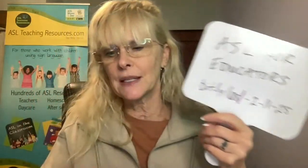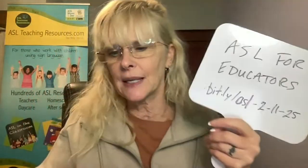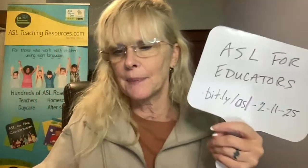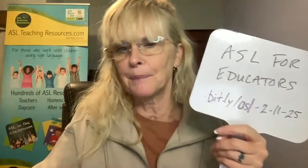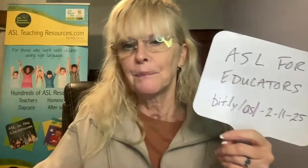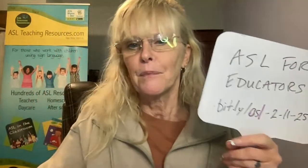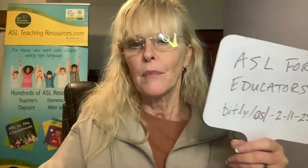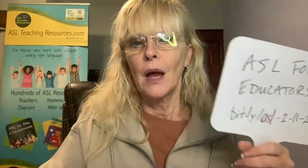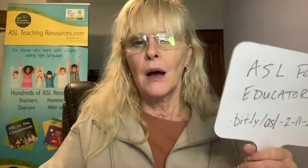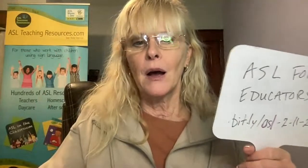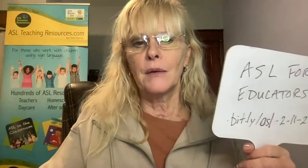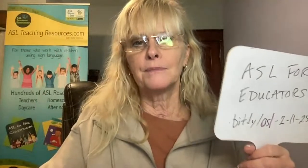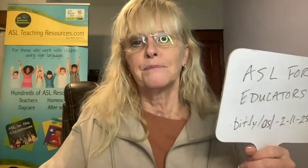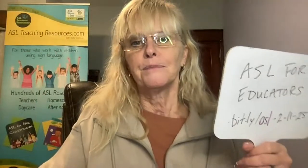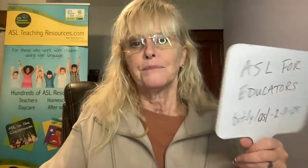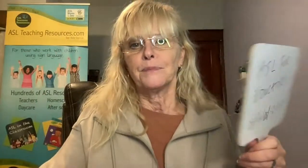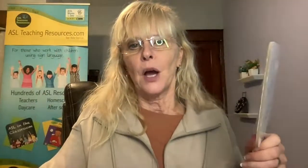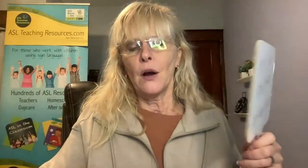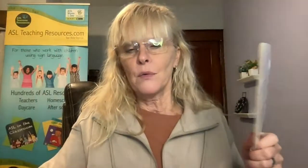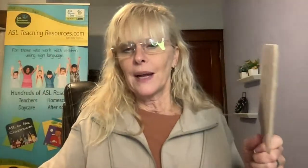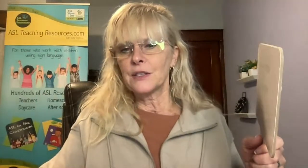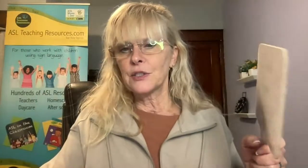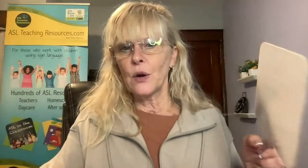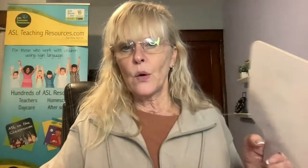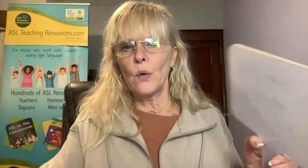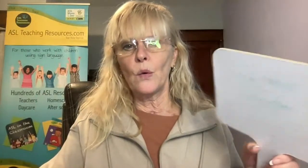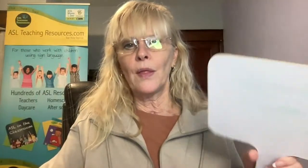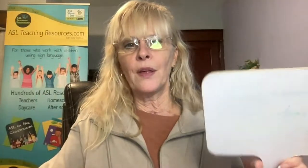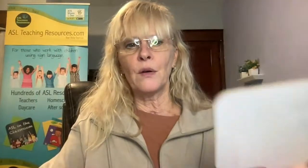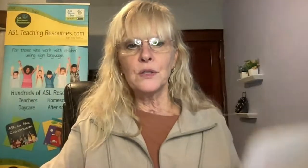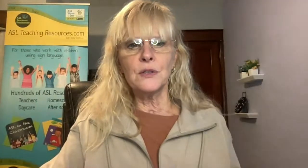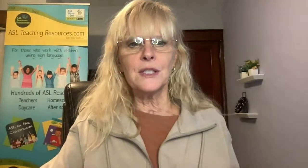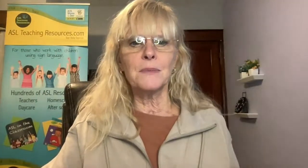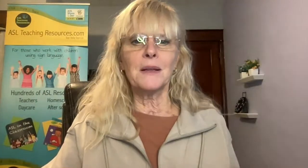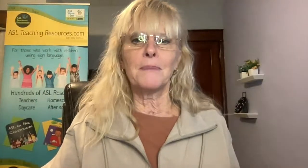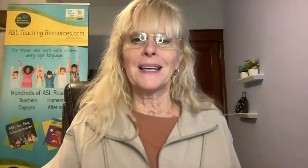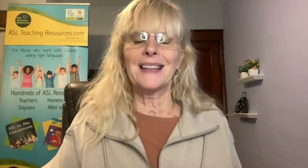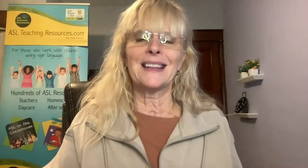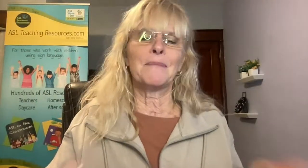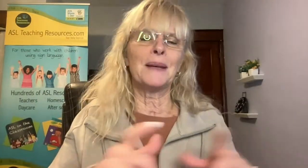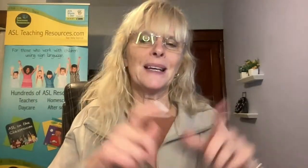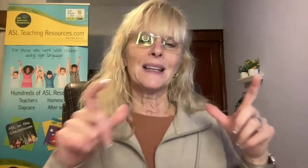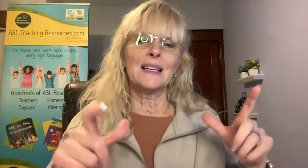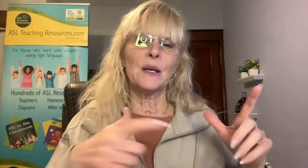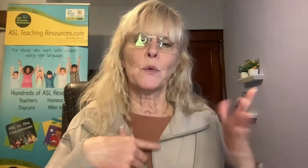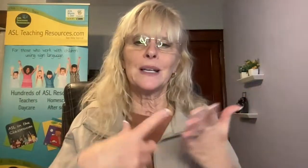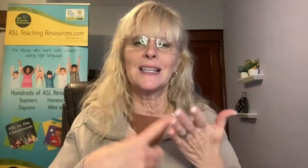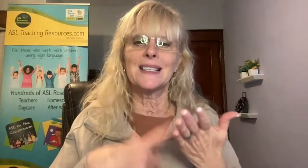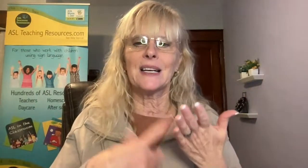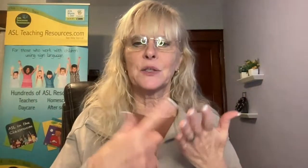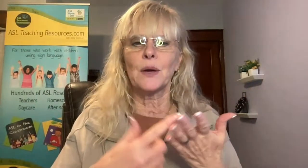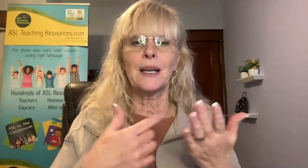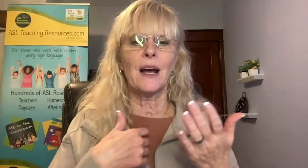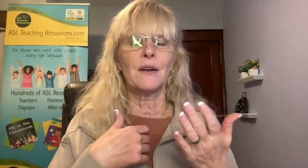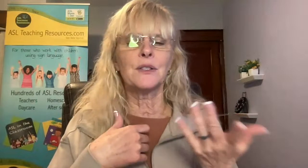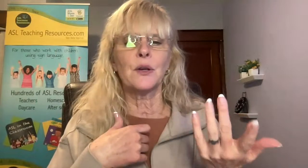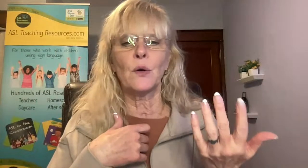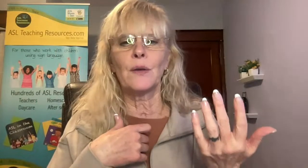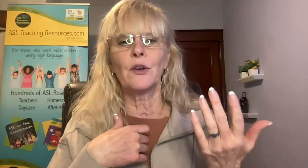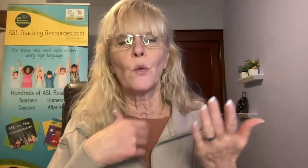some. All right. So those are some of the big things I want to discuss right now. So if you're